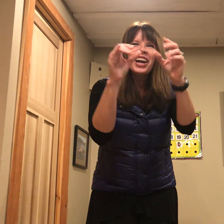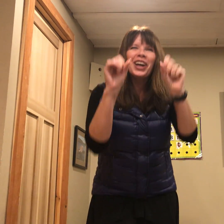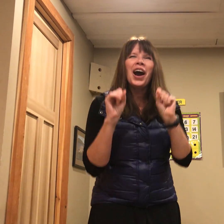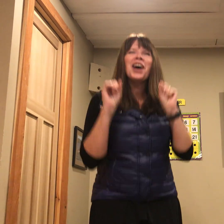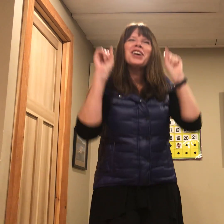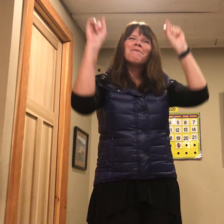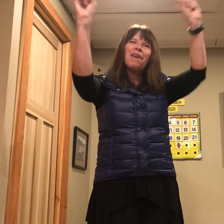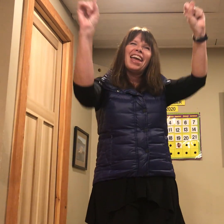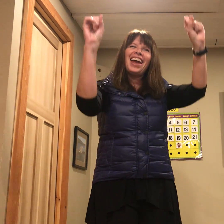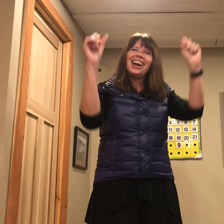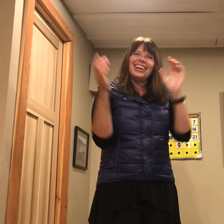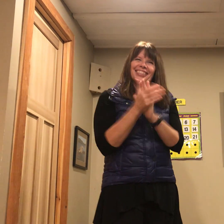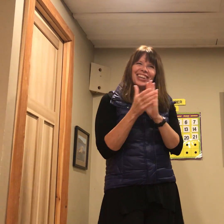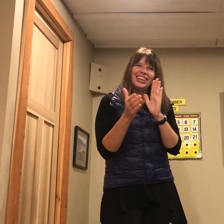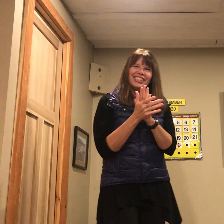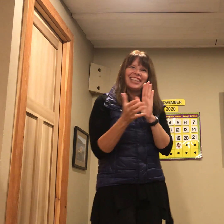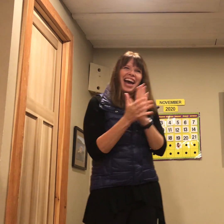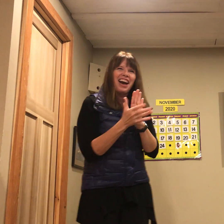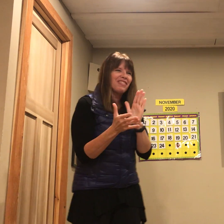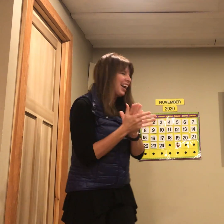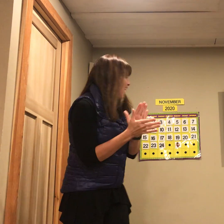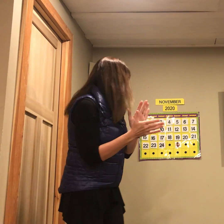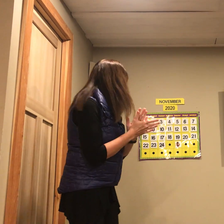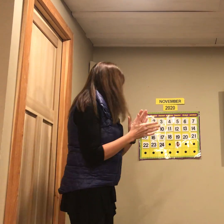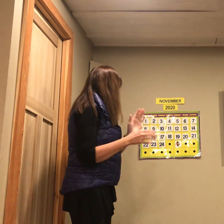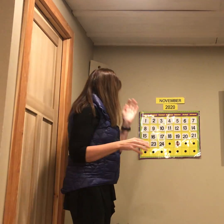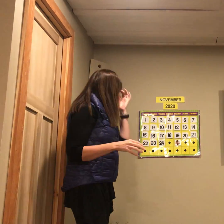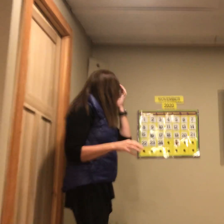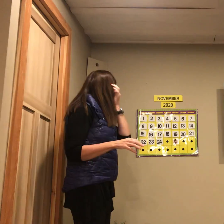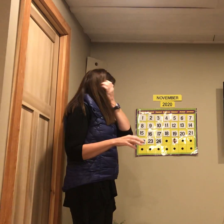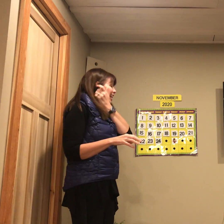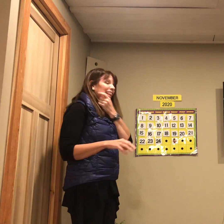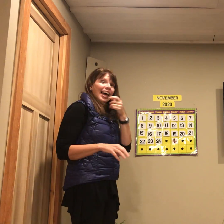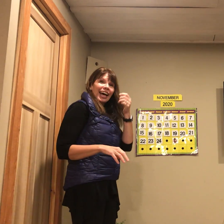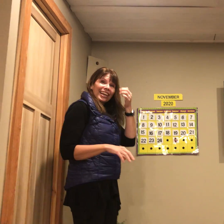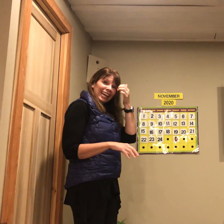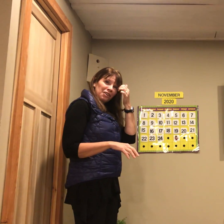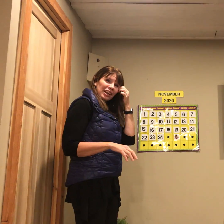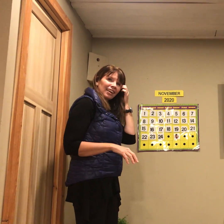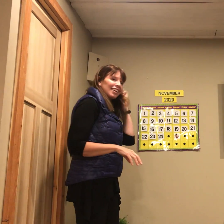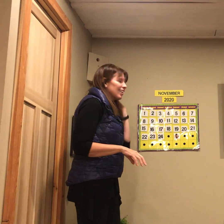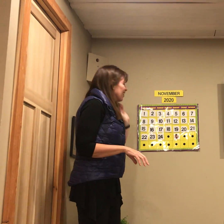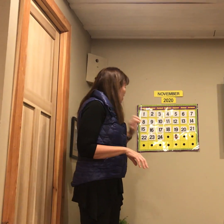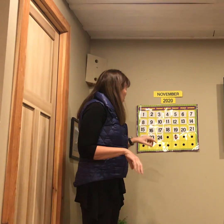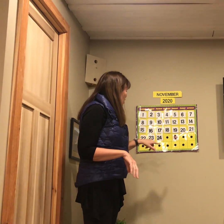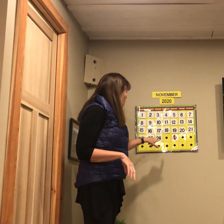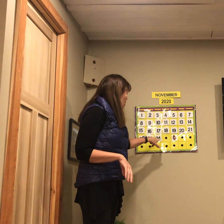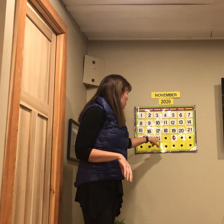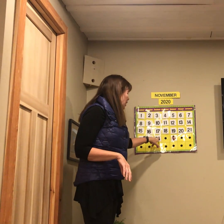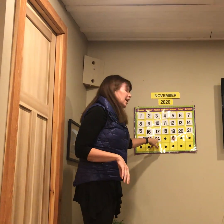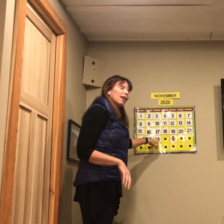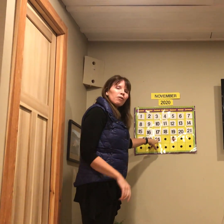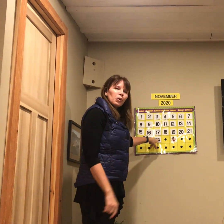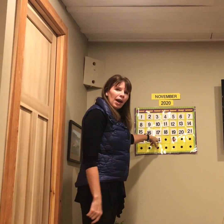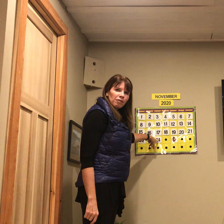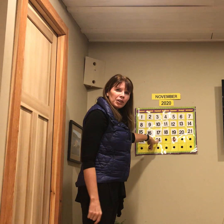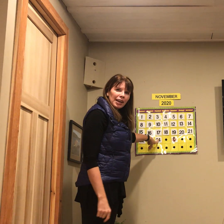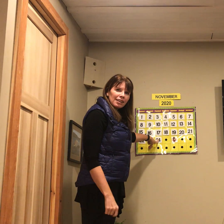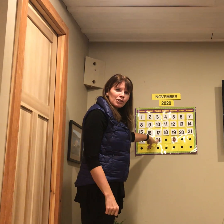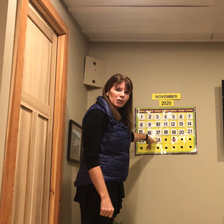Go Bears! Good job, guys. That was a lot of counting. All right, if you have your calendar in